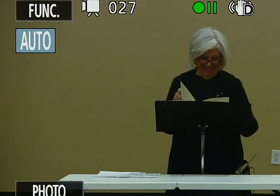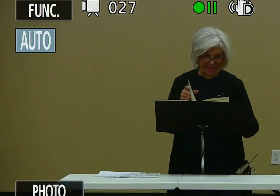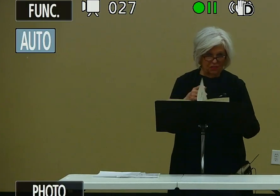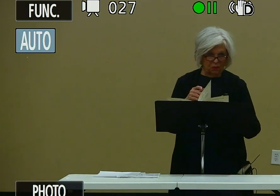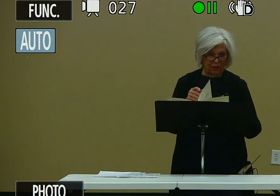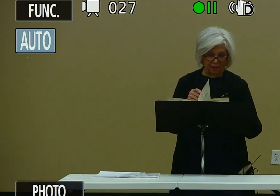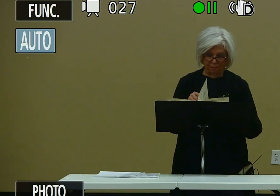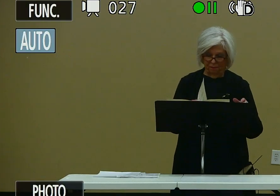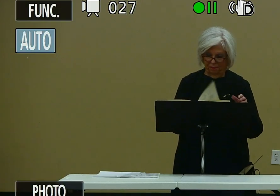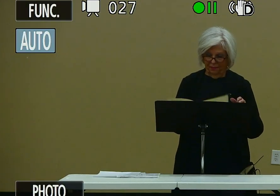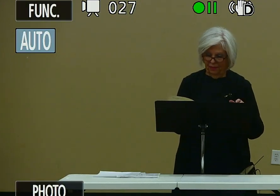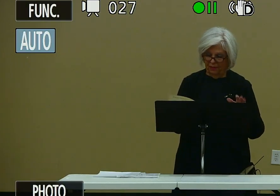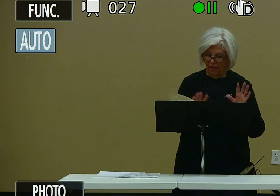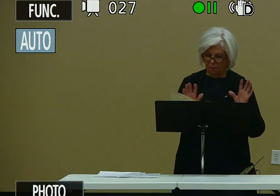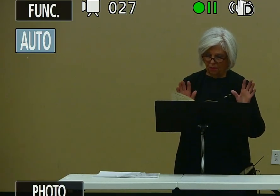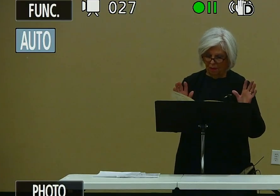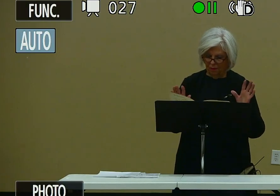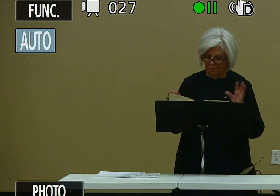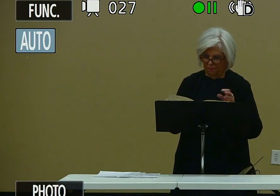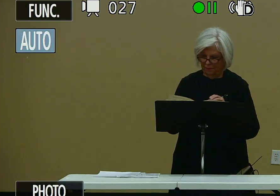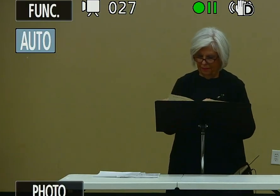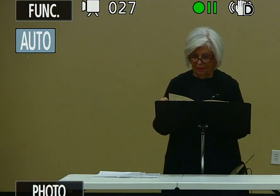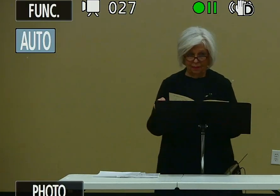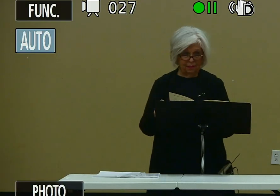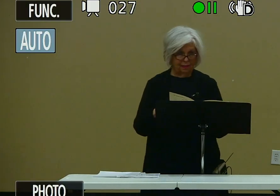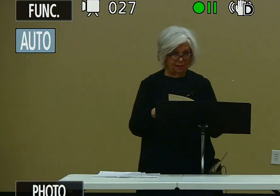That's okay. Not a problem.